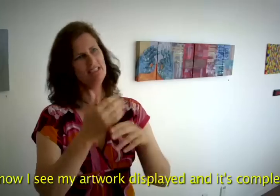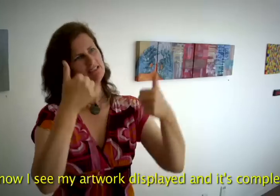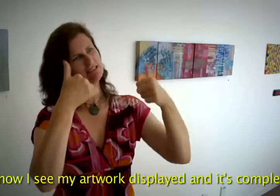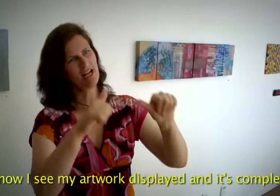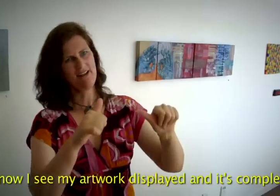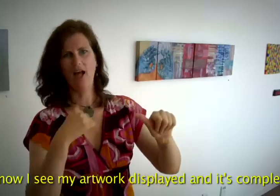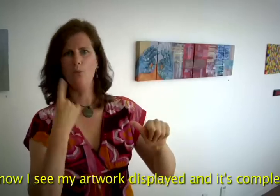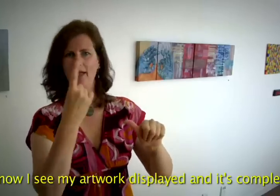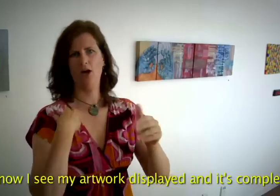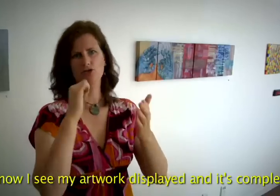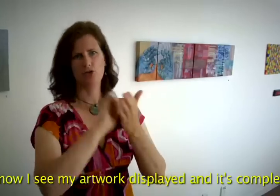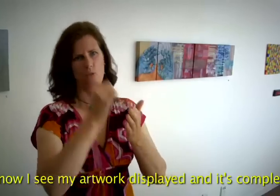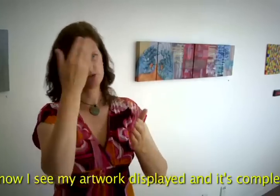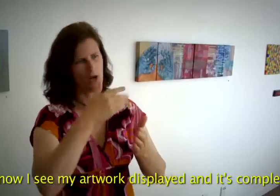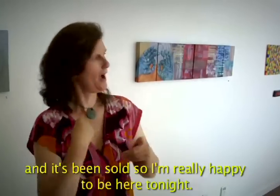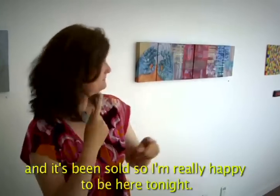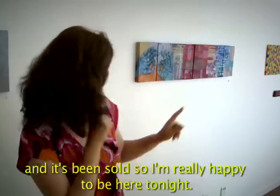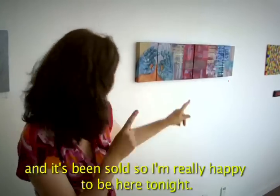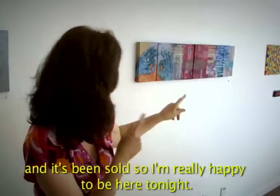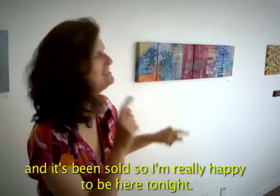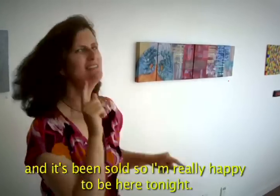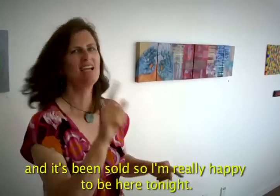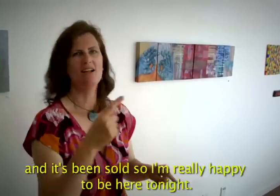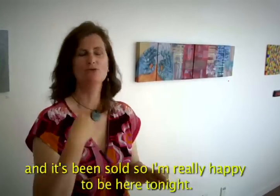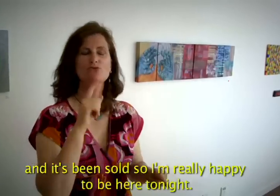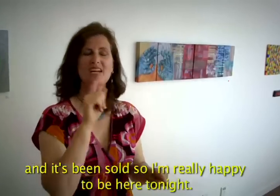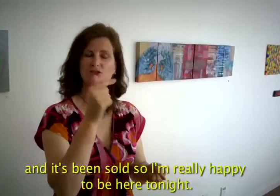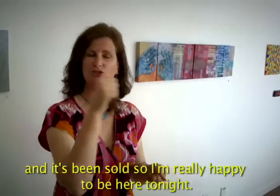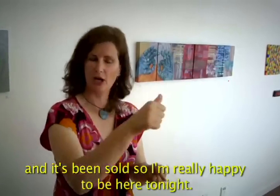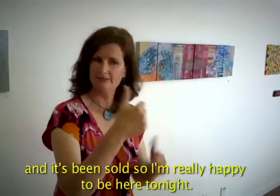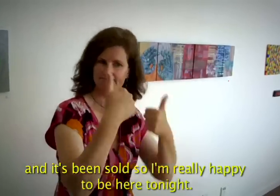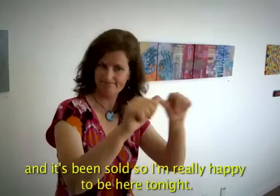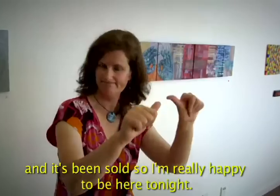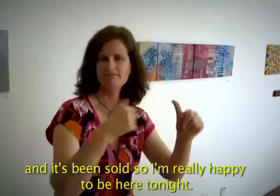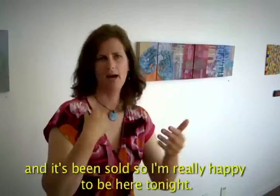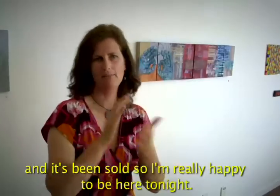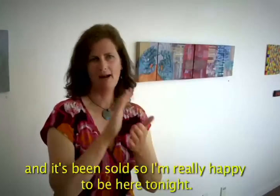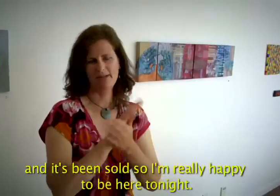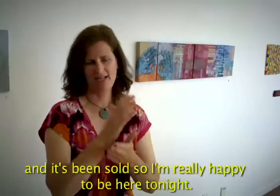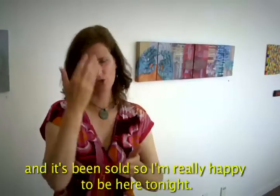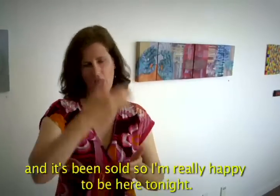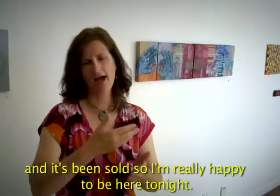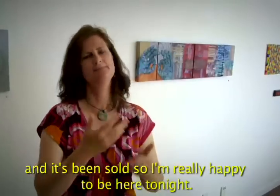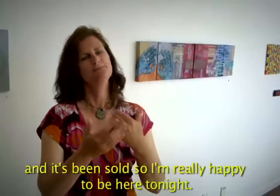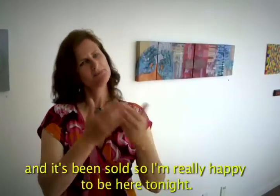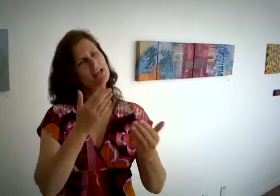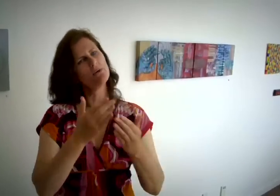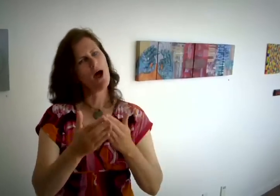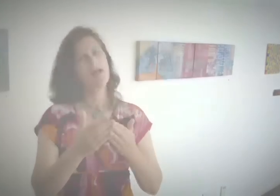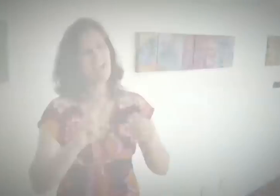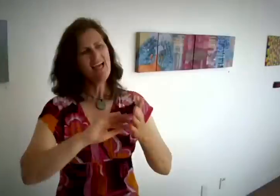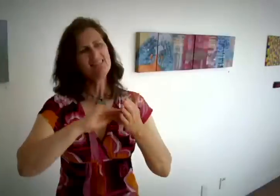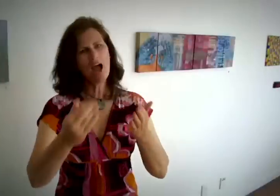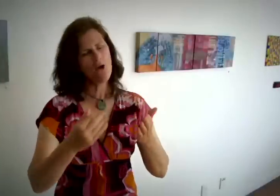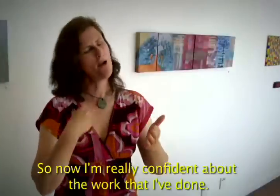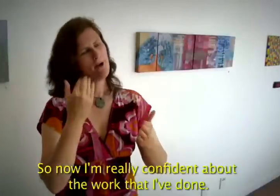my artwork displayed, and it's completed, and it's behind me here, and it's being sold. So I'm really happy to